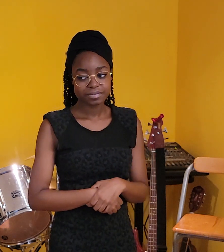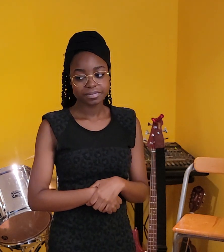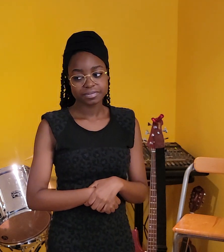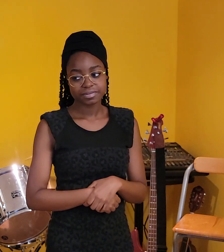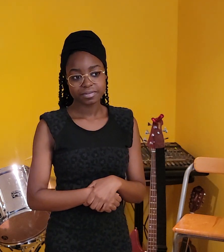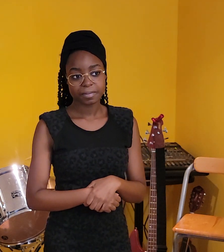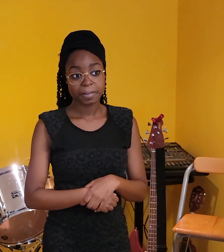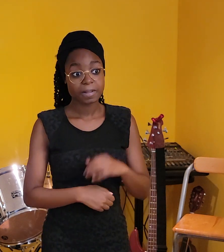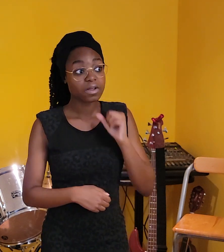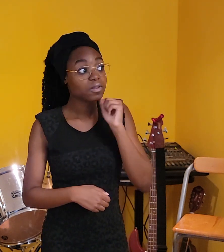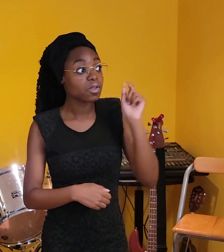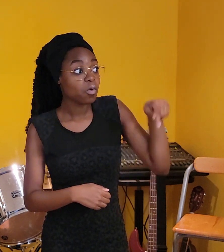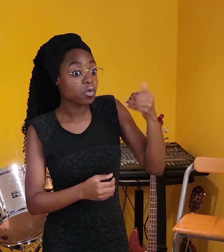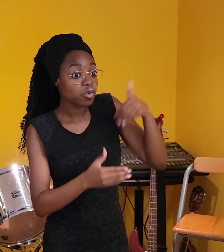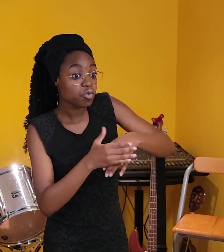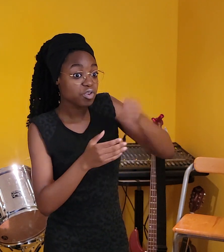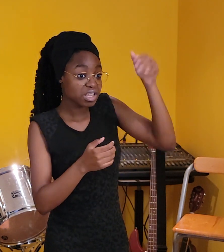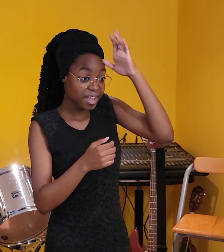He's not only in heaven.